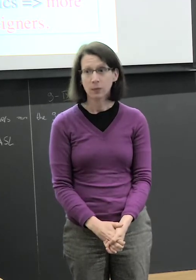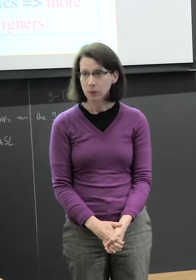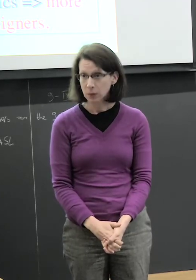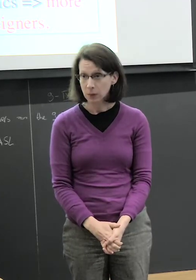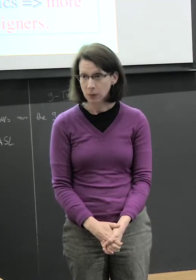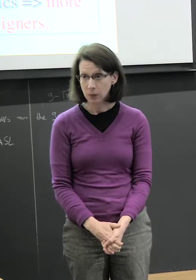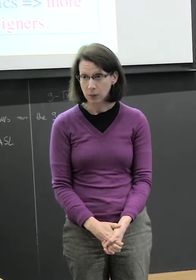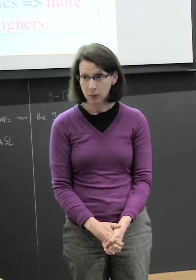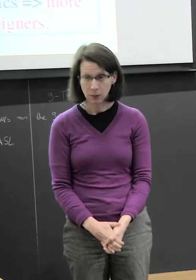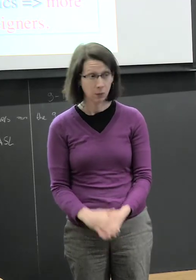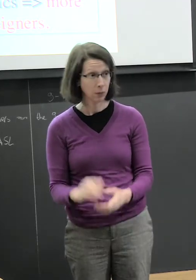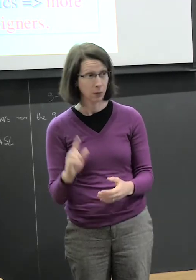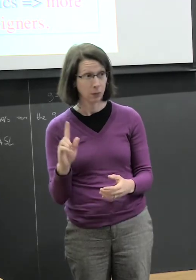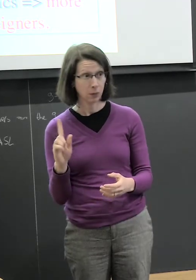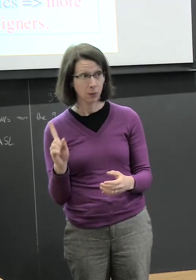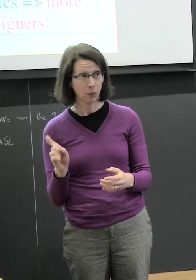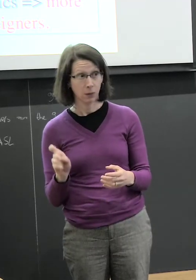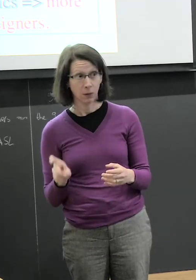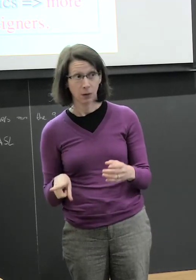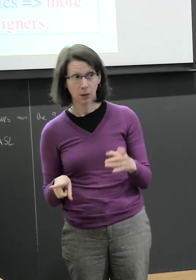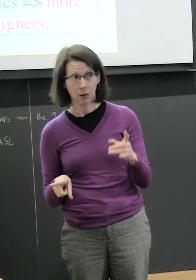question here.